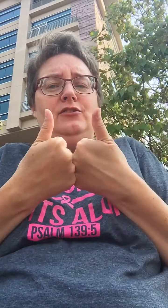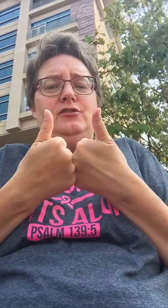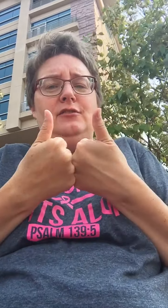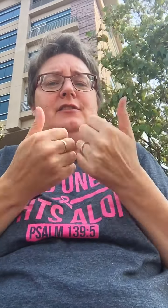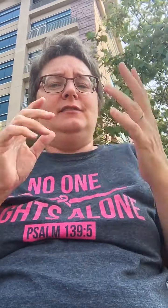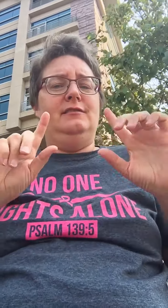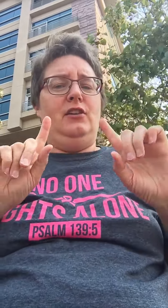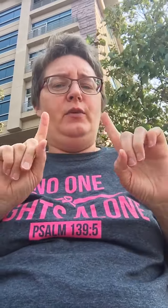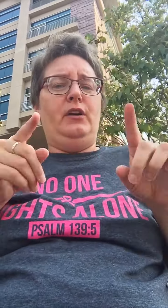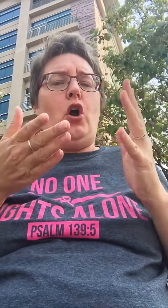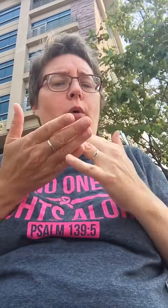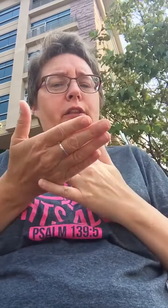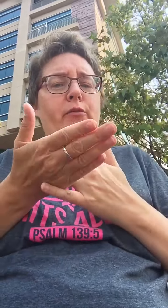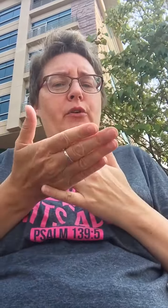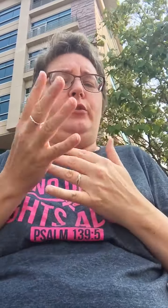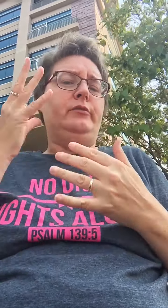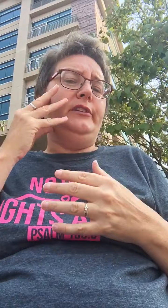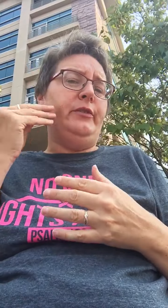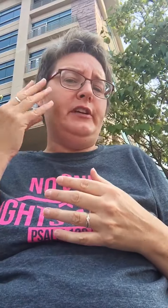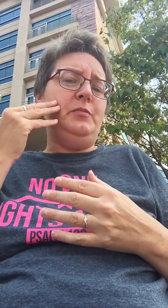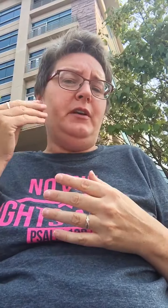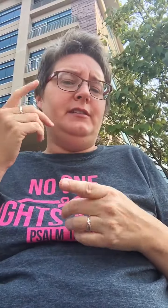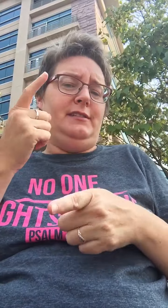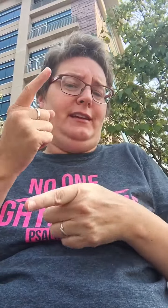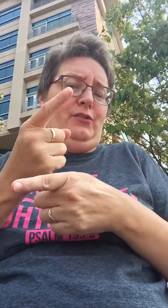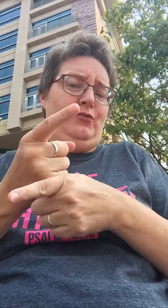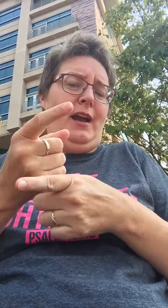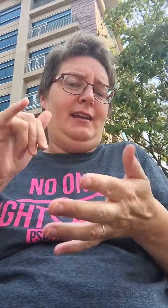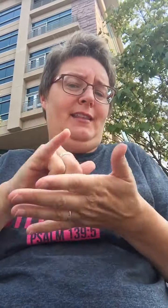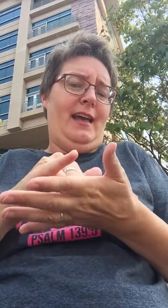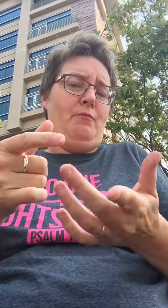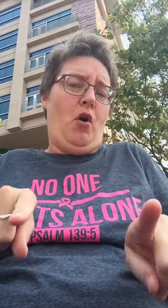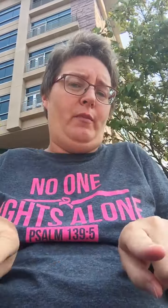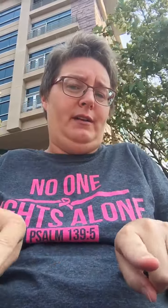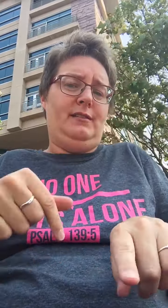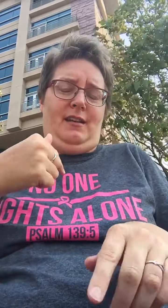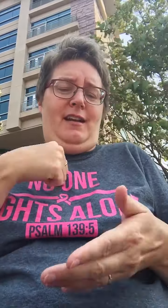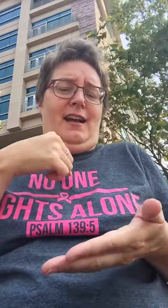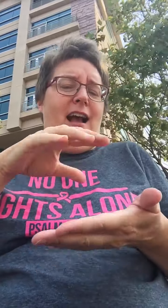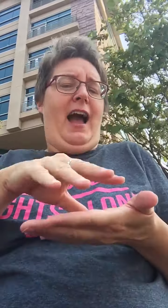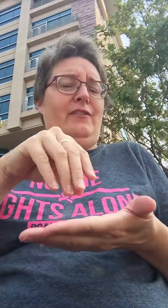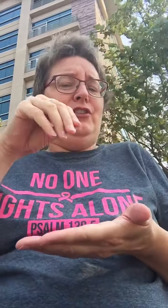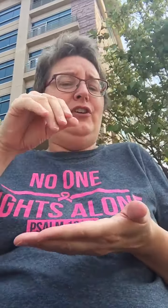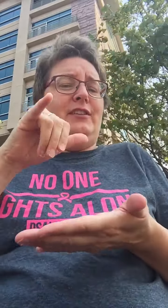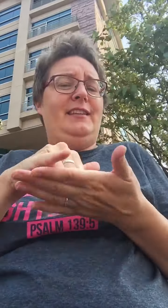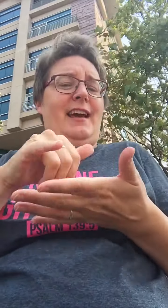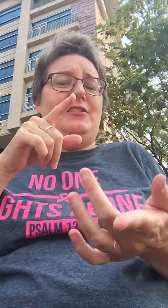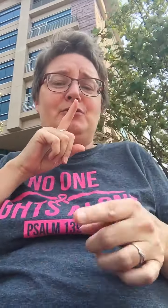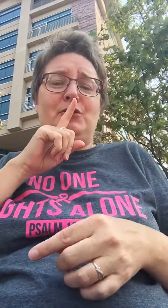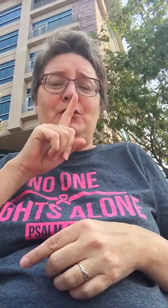that we're going through, that we're experiencing right at that moment. I've learned that that is true.